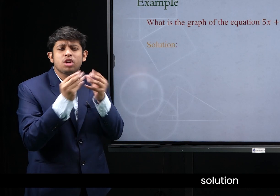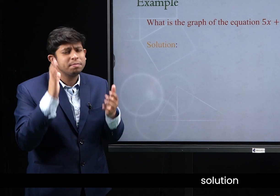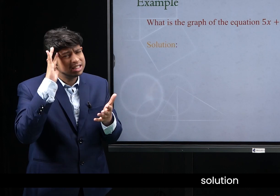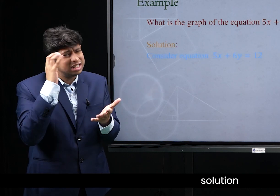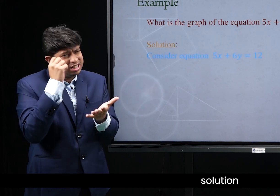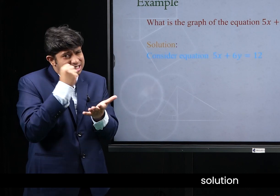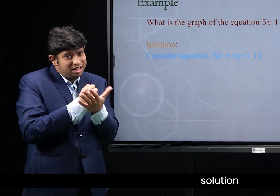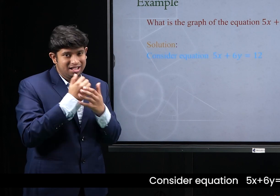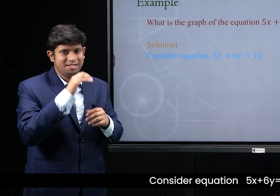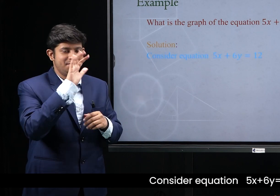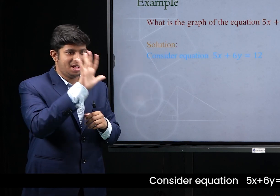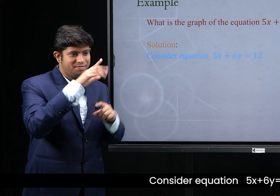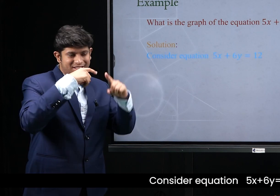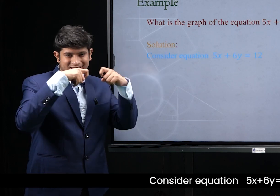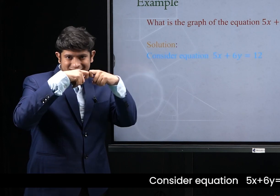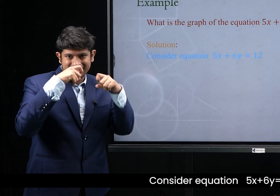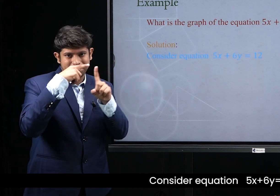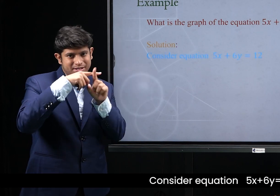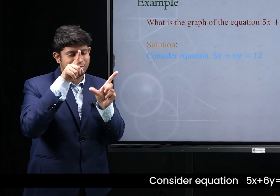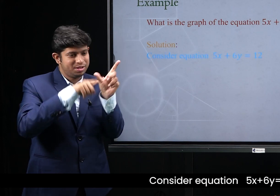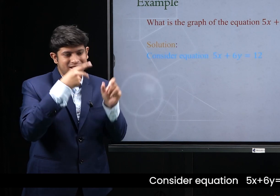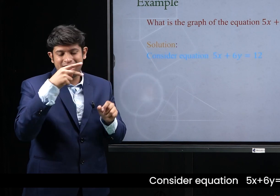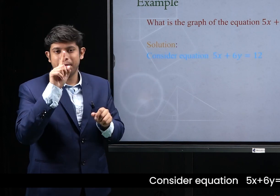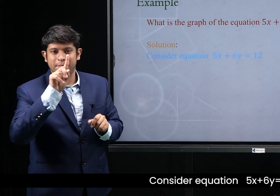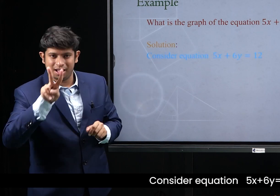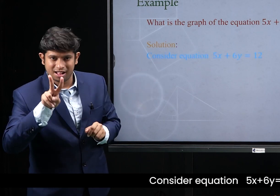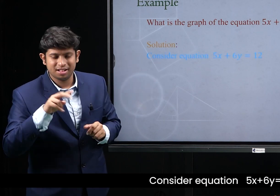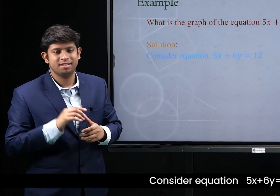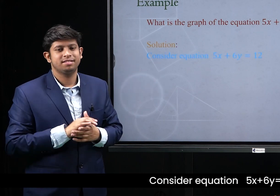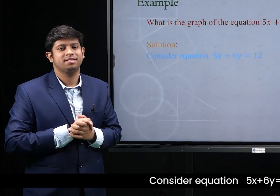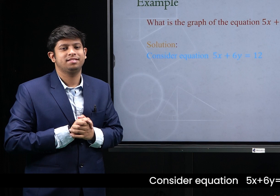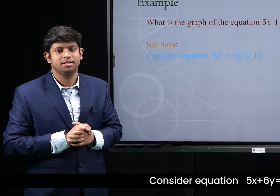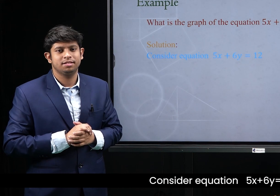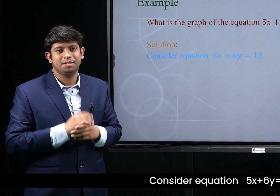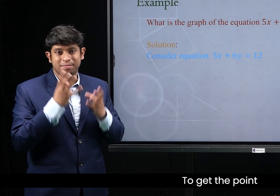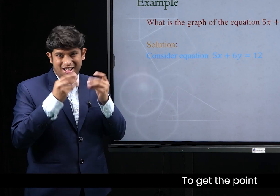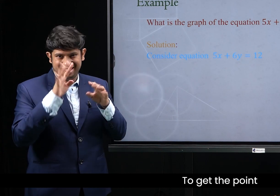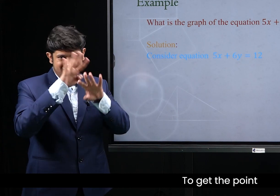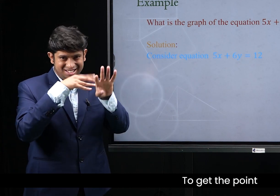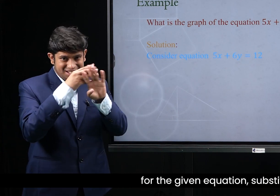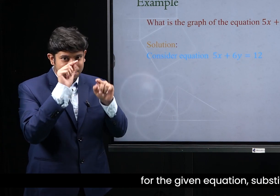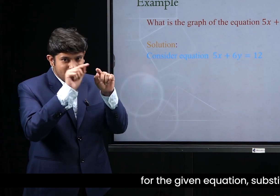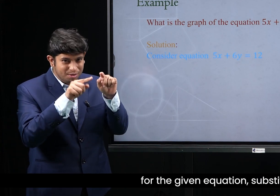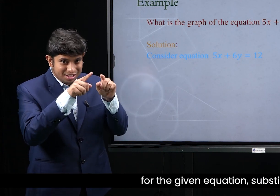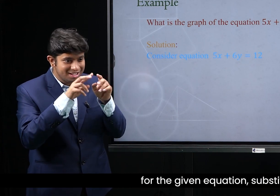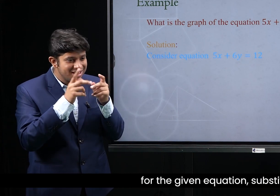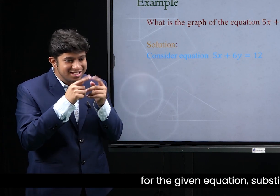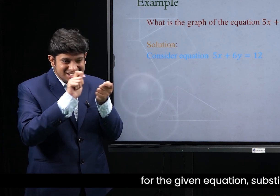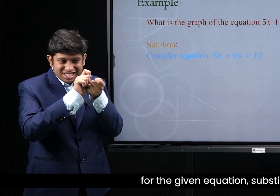Solution: consider equation 5x plus 6y is equal to 12. To get the points for the given equation, substitute